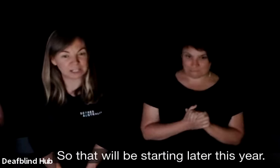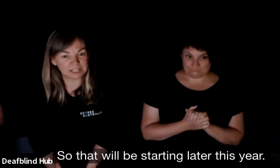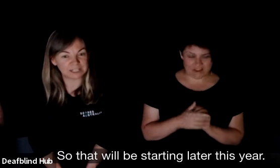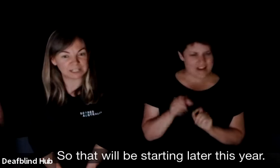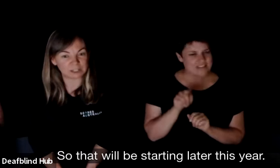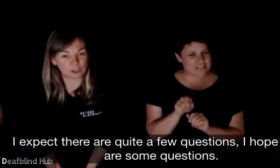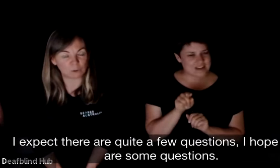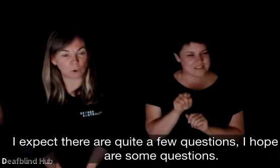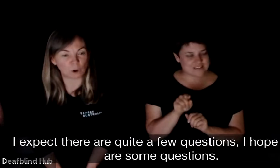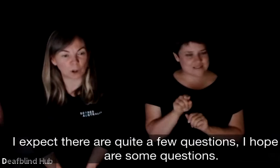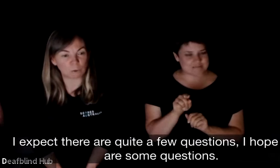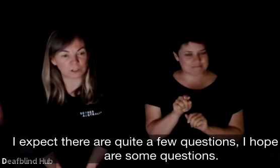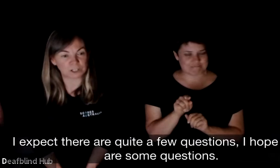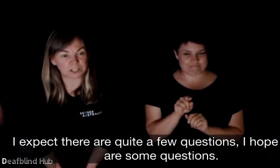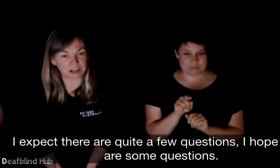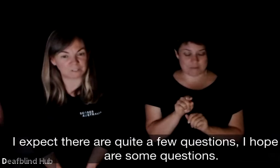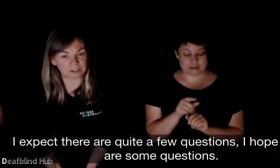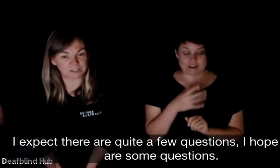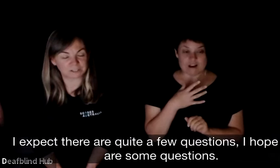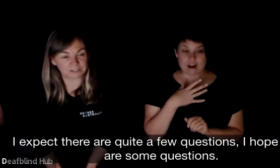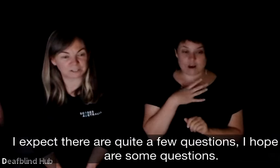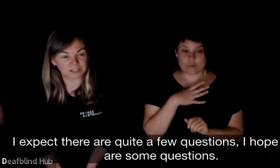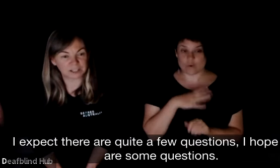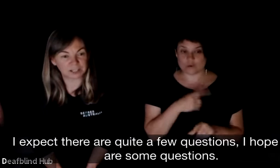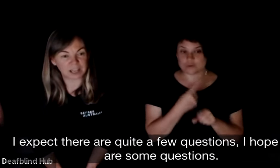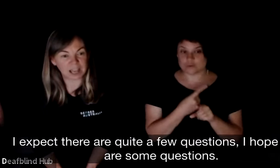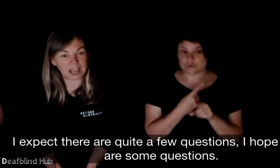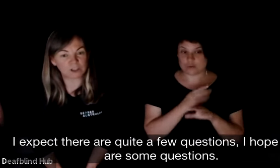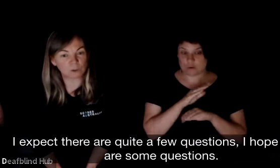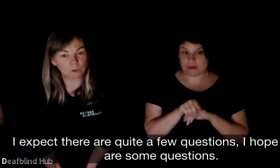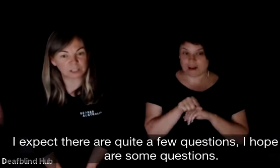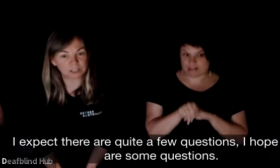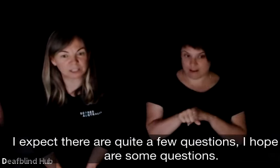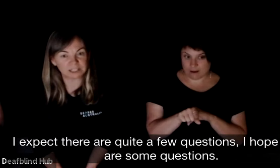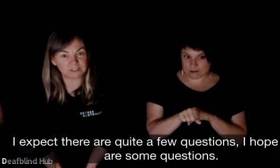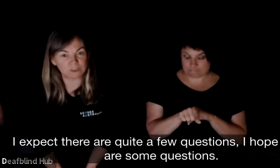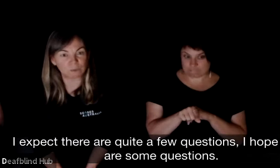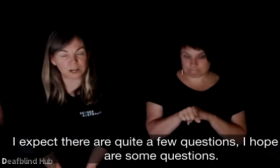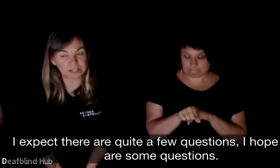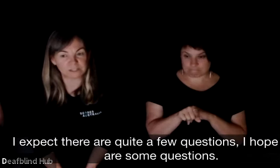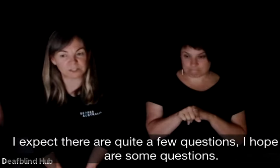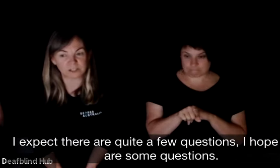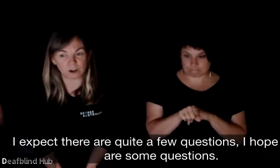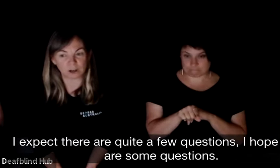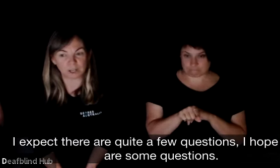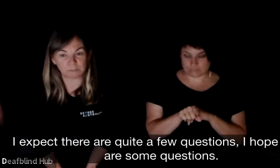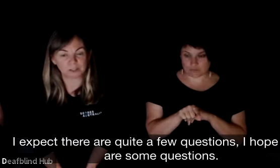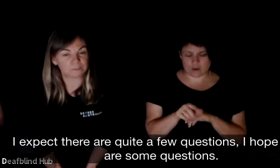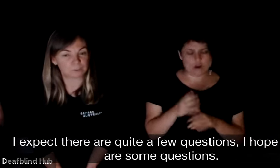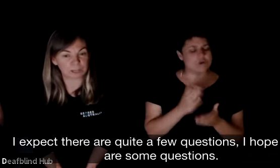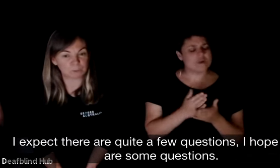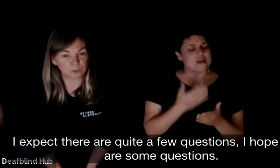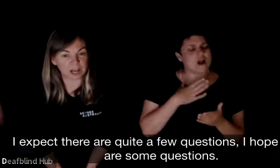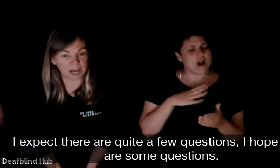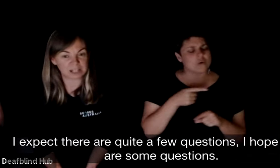That's really what I wanted to cover. And I wanted to leave the rest of the time